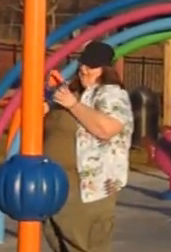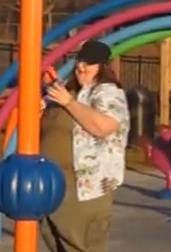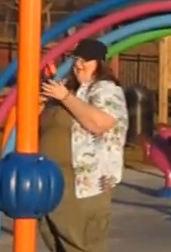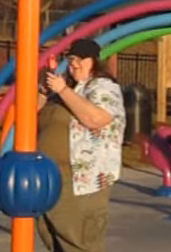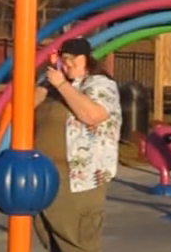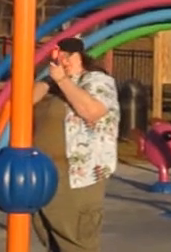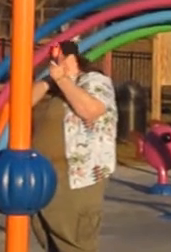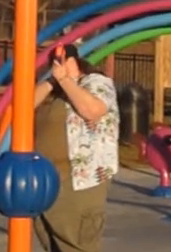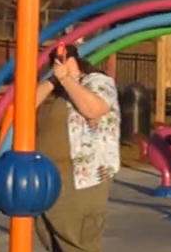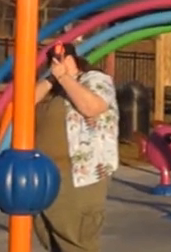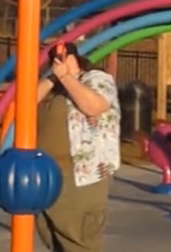It likes the blue.